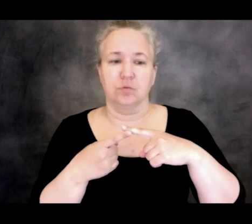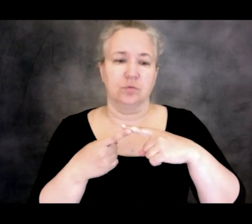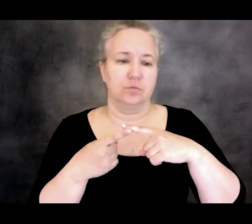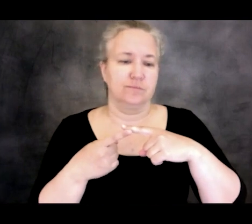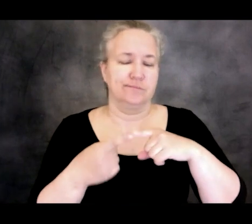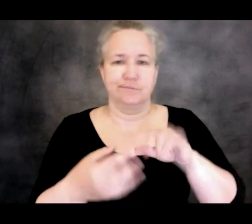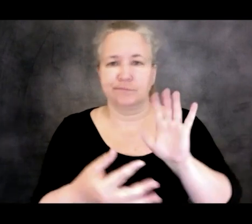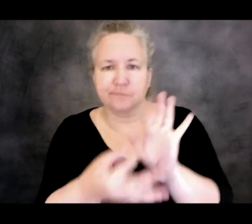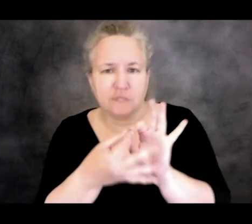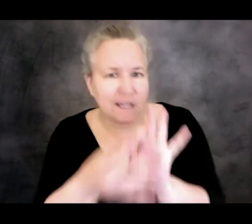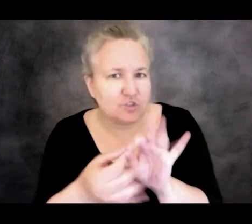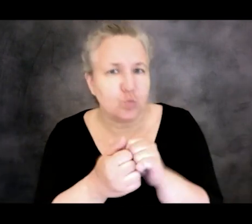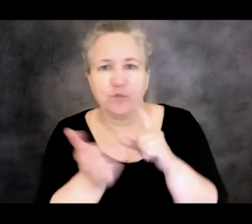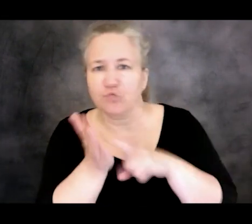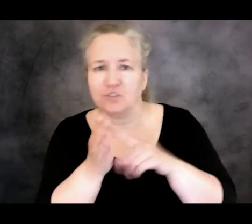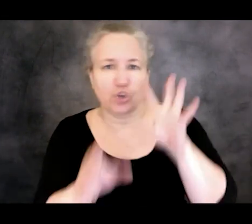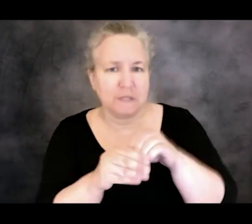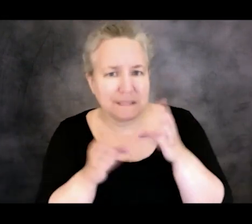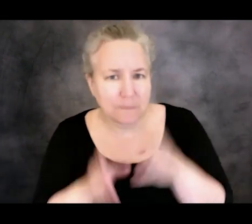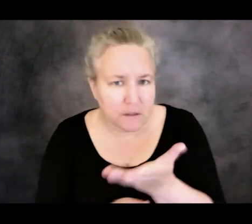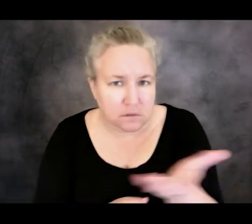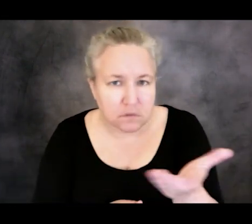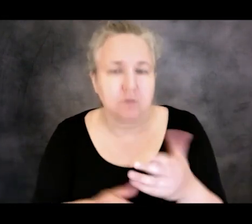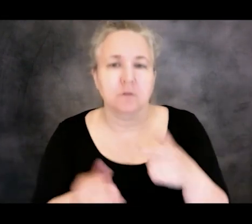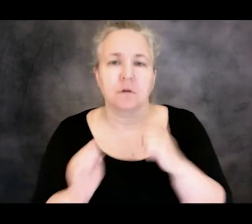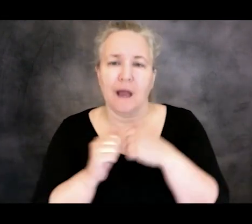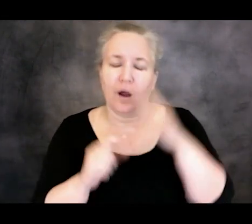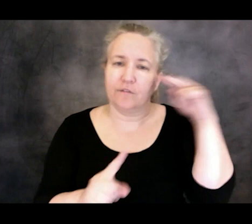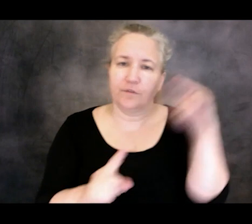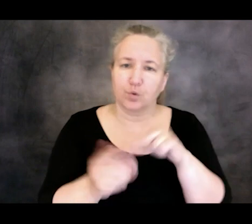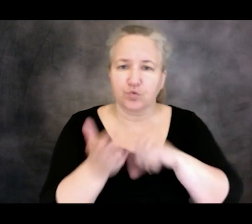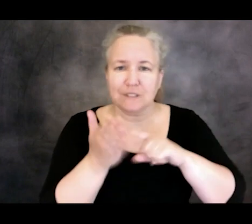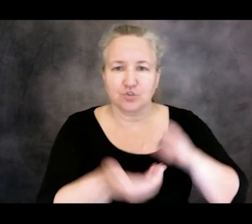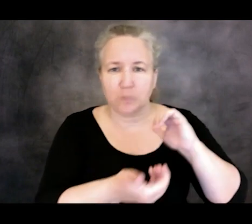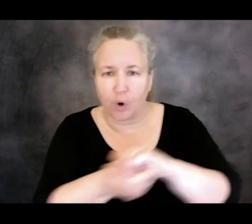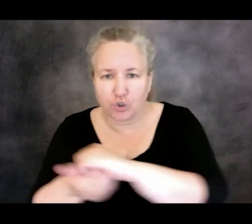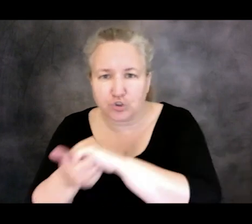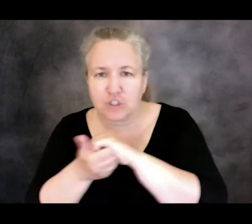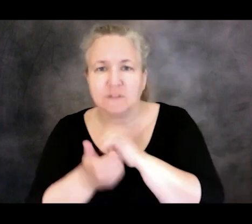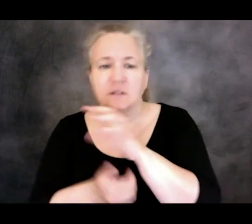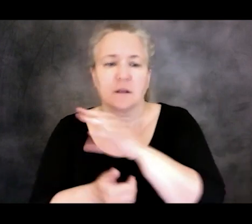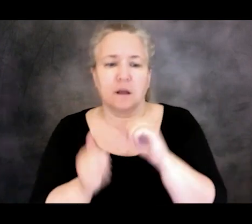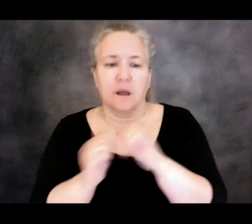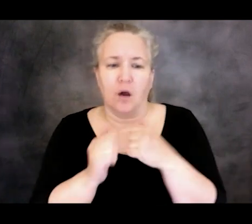connections with research participants, how I think about partnerships, research partnerships, and how I think about